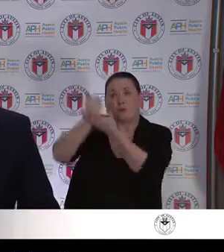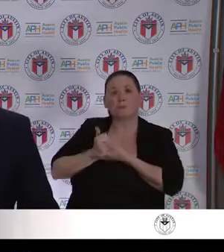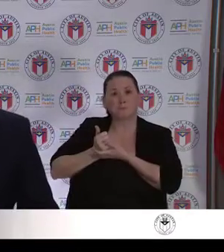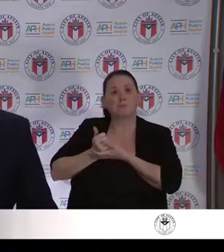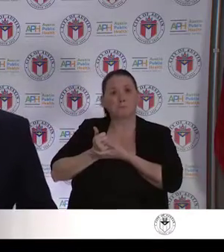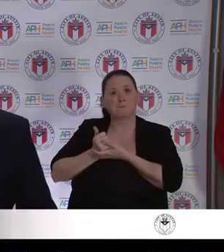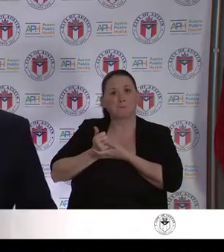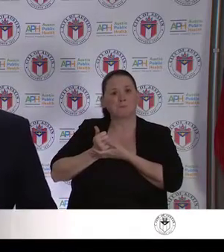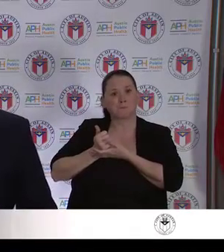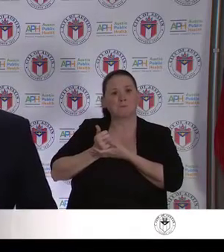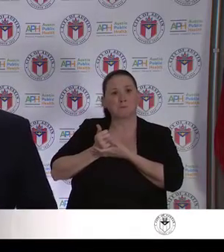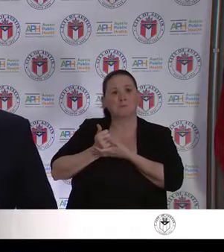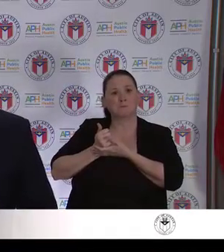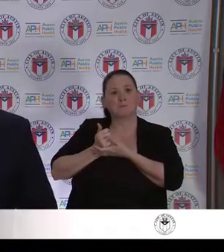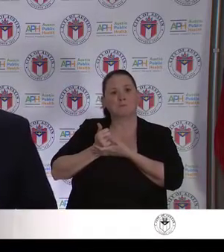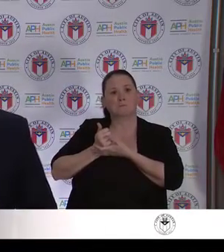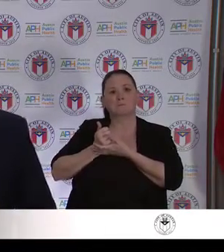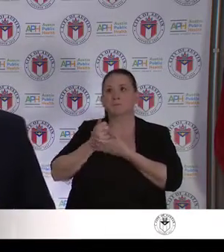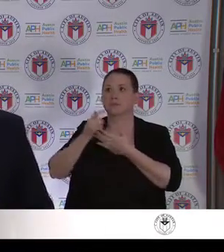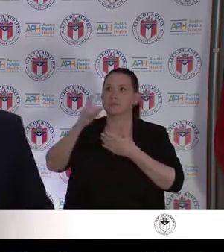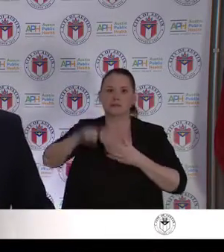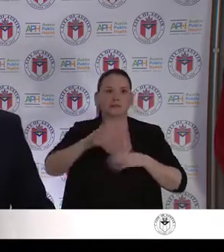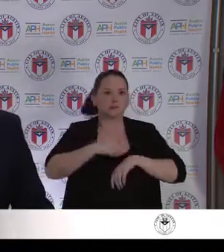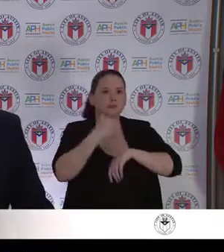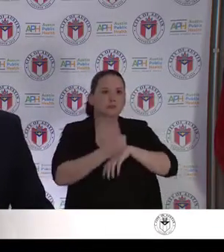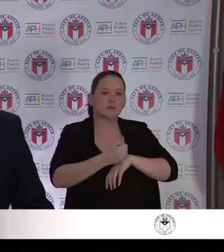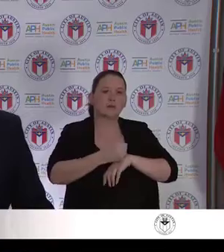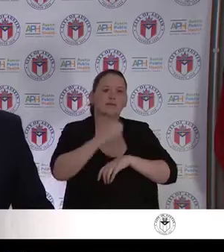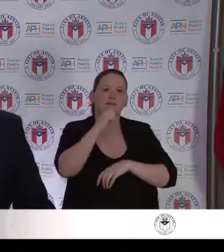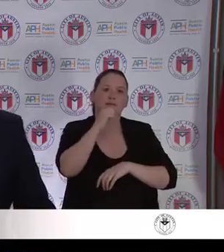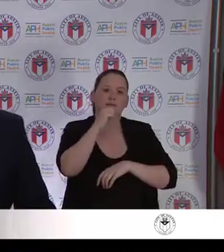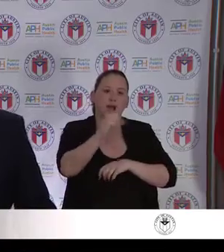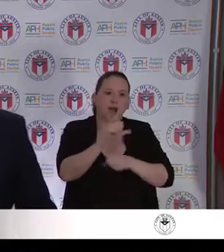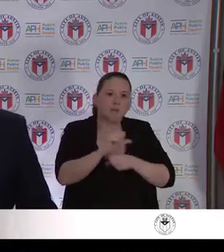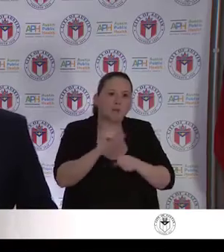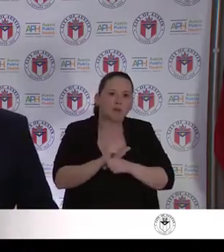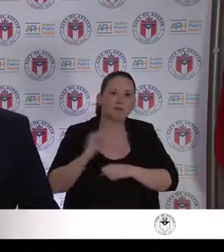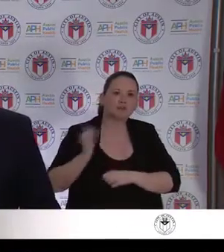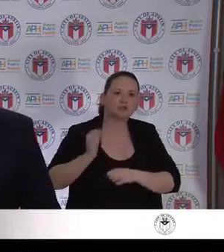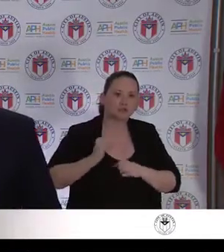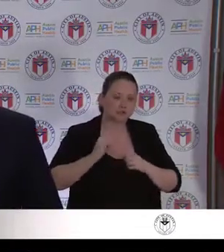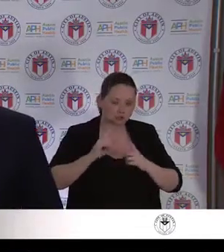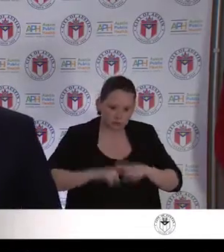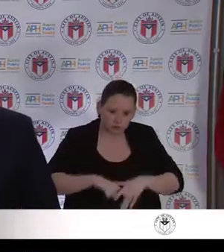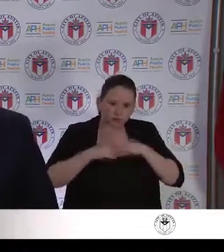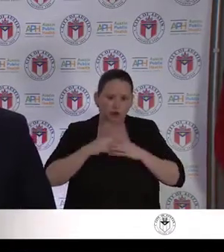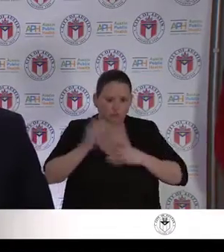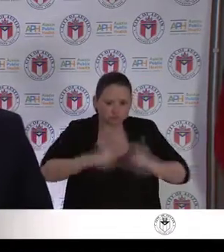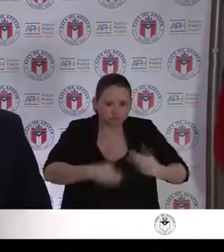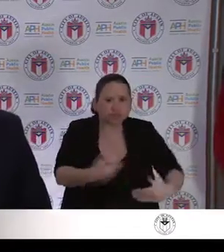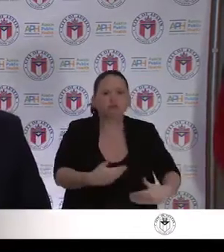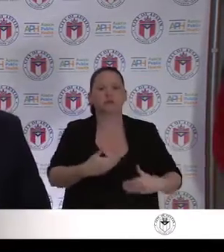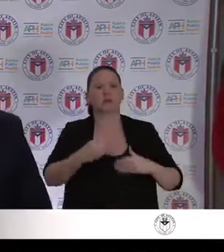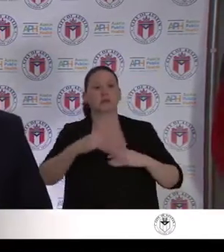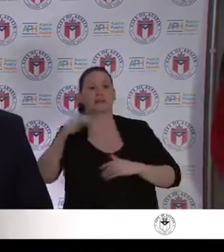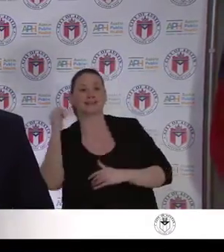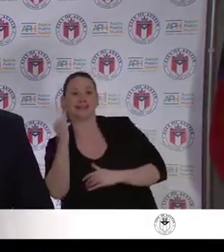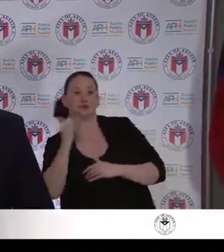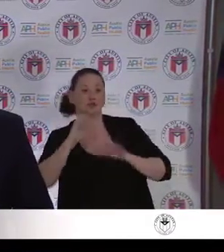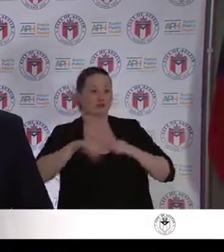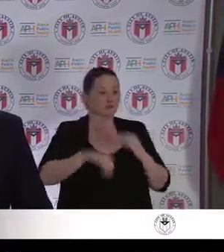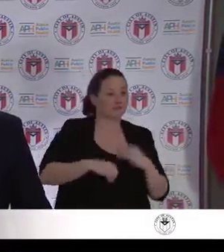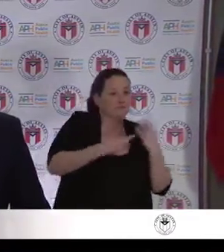us in getting unemployment insurance to get going more quickly, for insurance to be able to